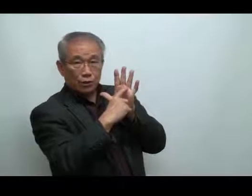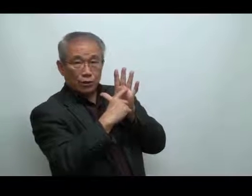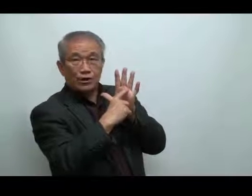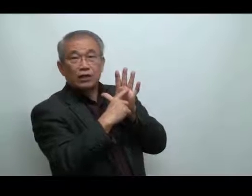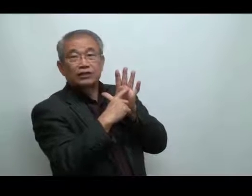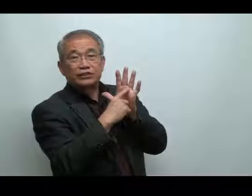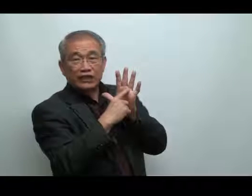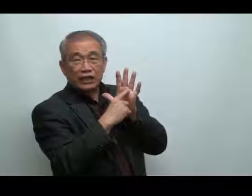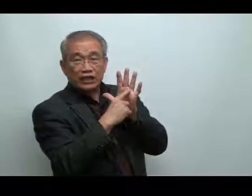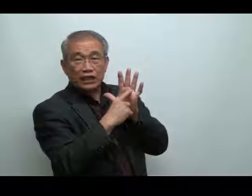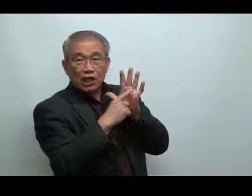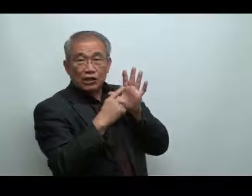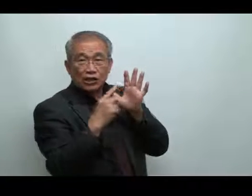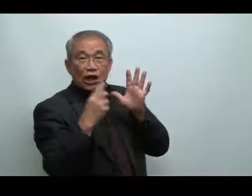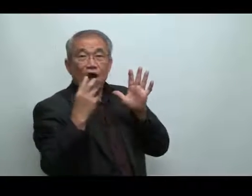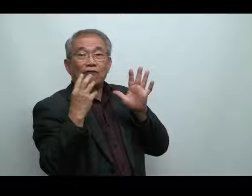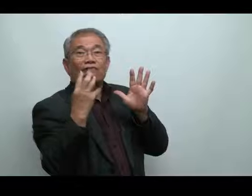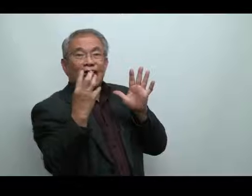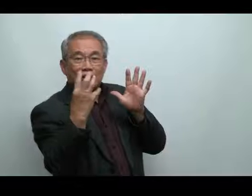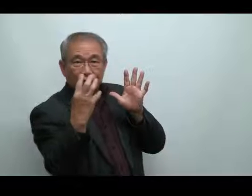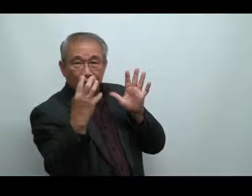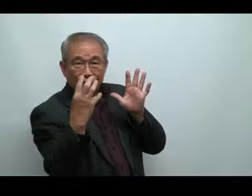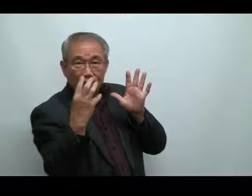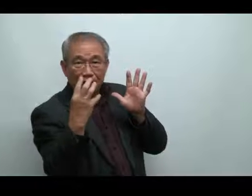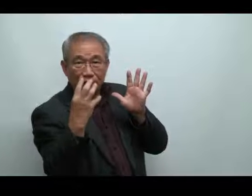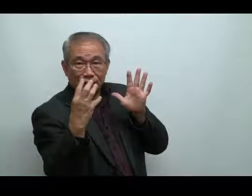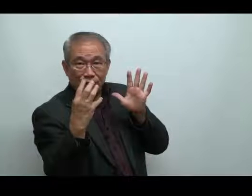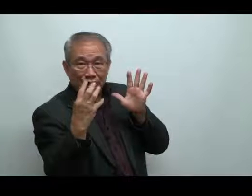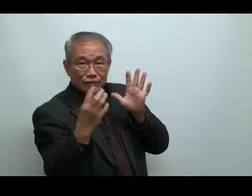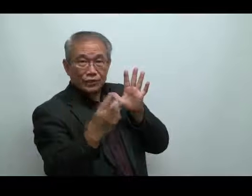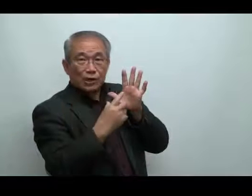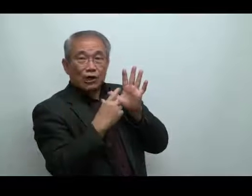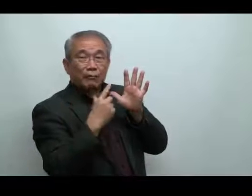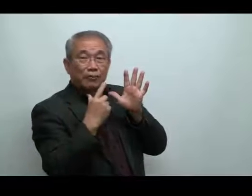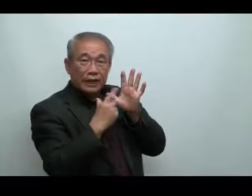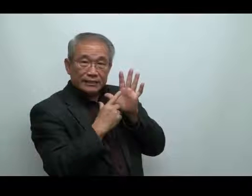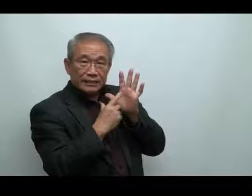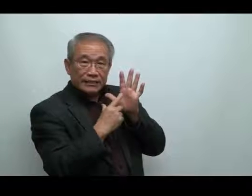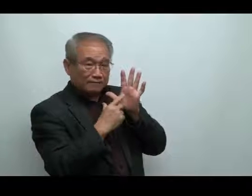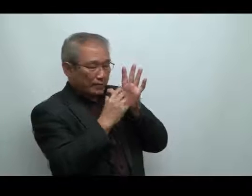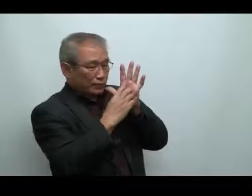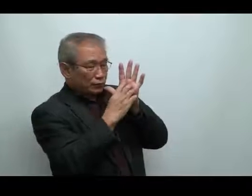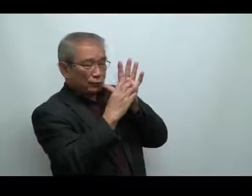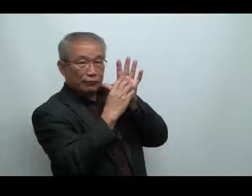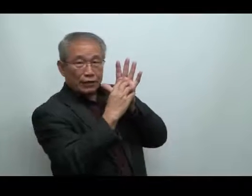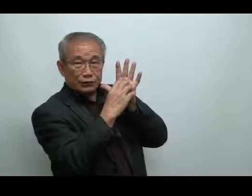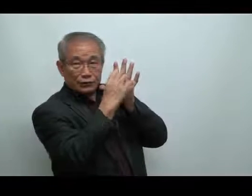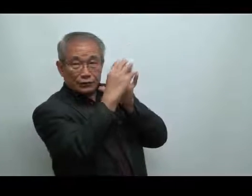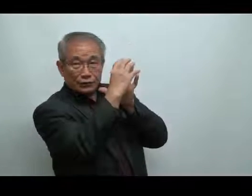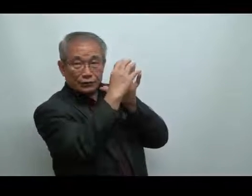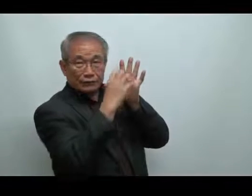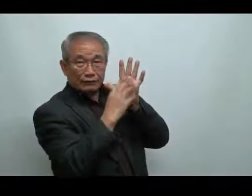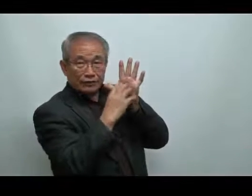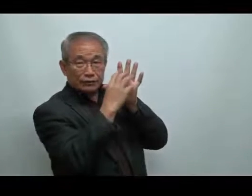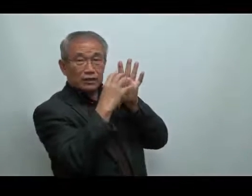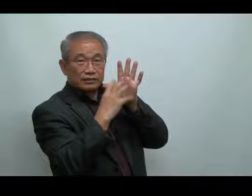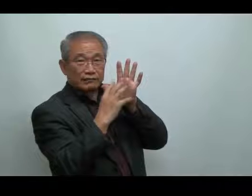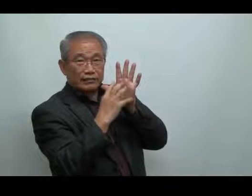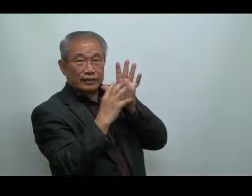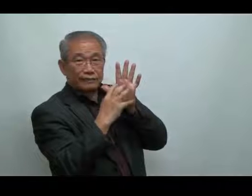with singing the vowels of Amazing Grace, praising them into the register of each. Say, for example, the